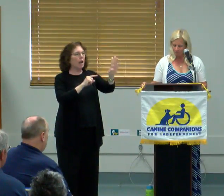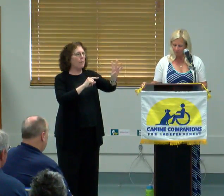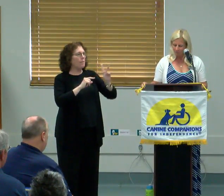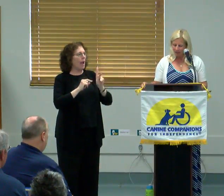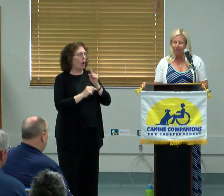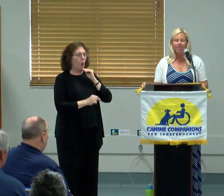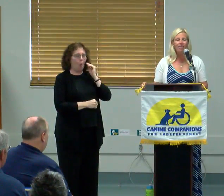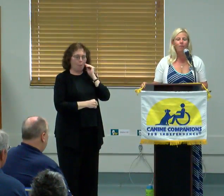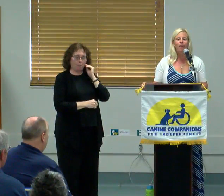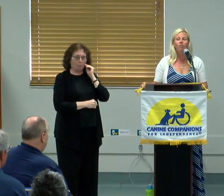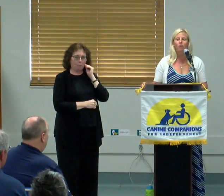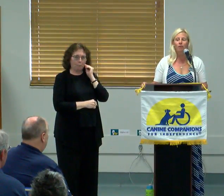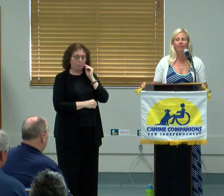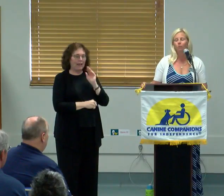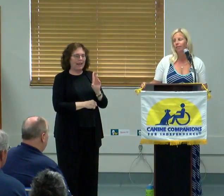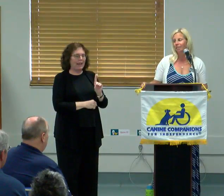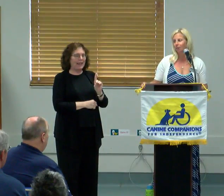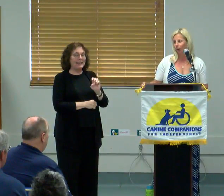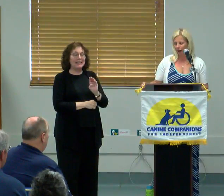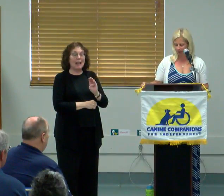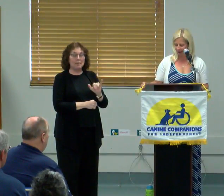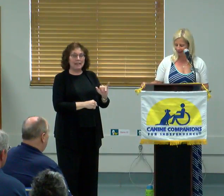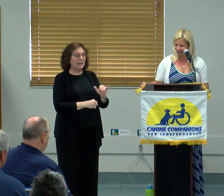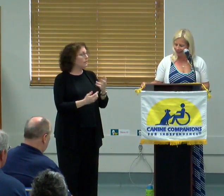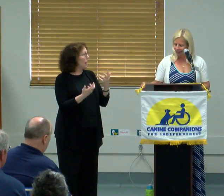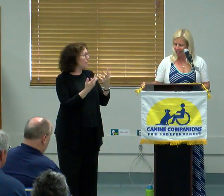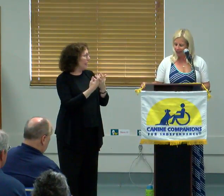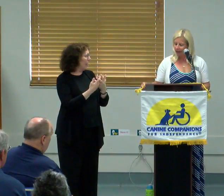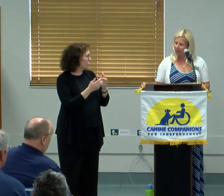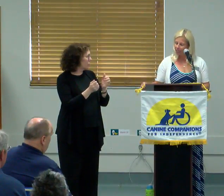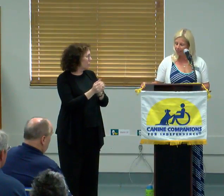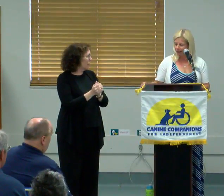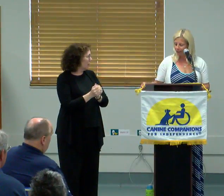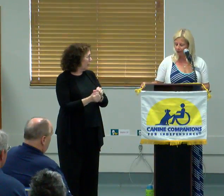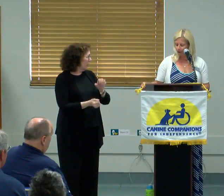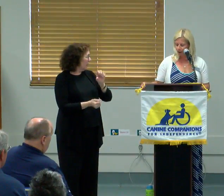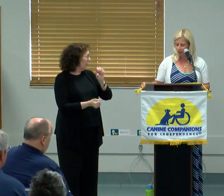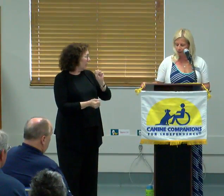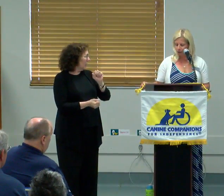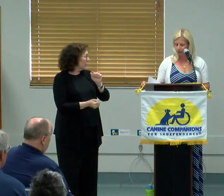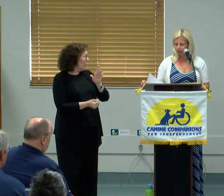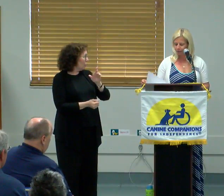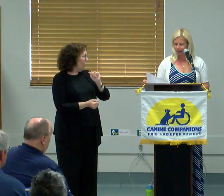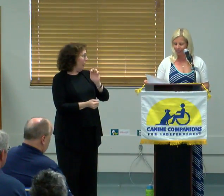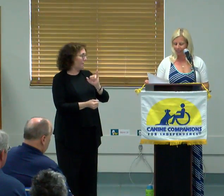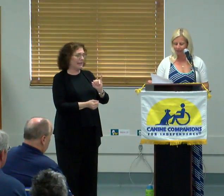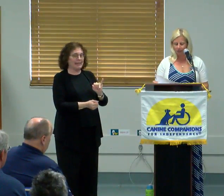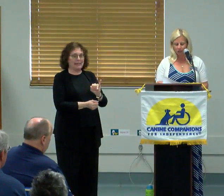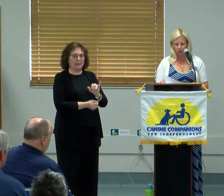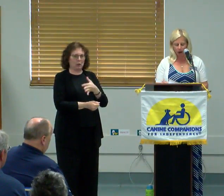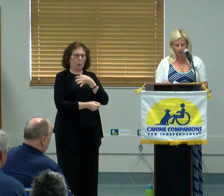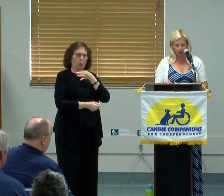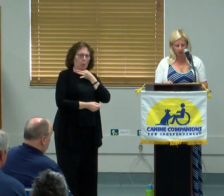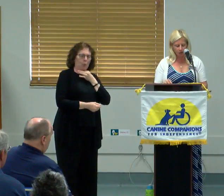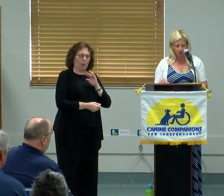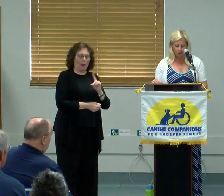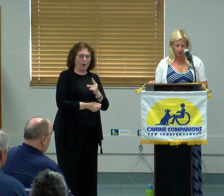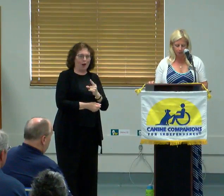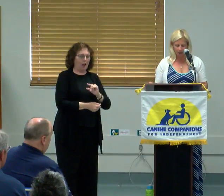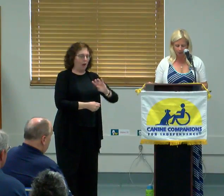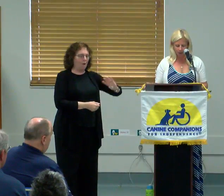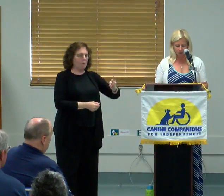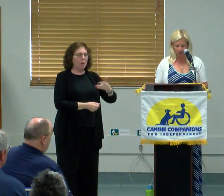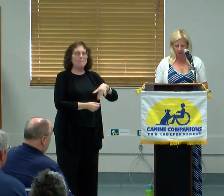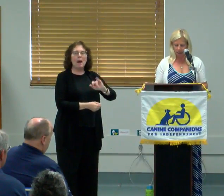home. Debbie has been placed with Sarabi, a curious Labrador Golden Retriever mix. Sarabi was the